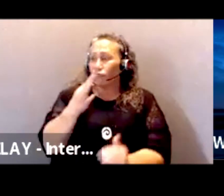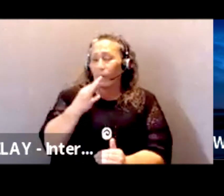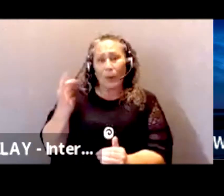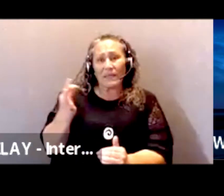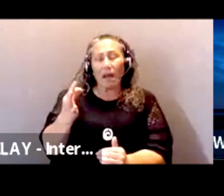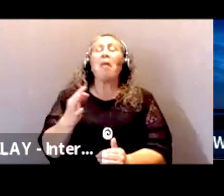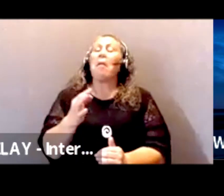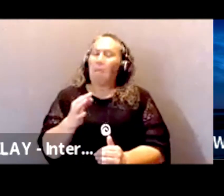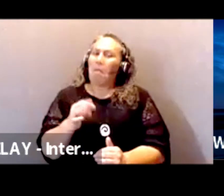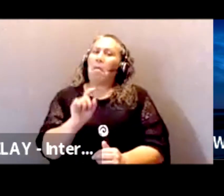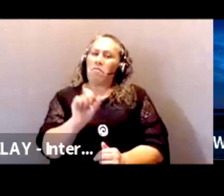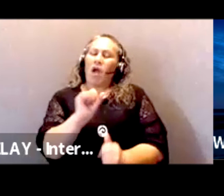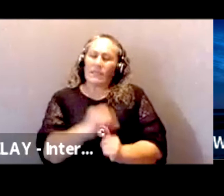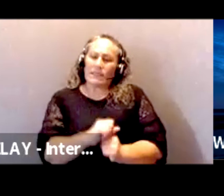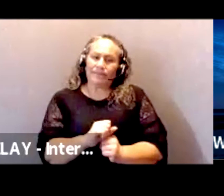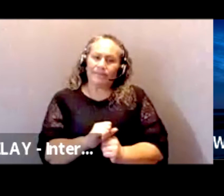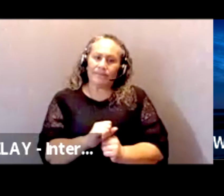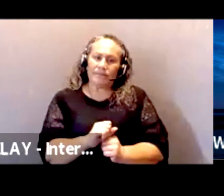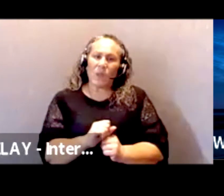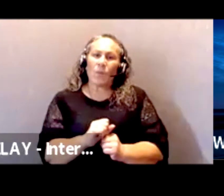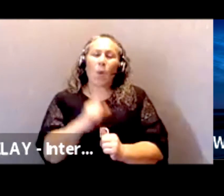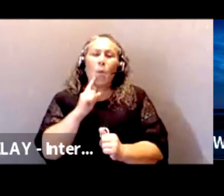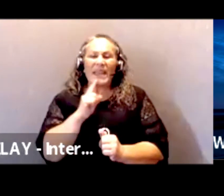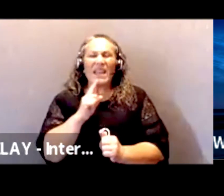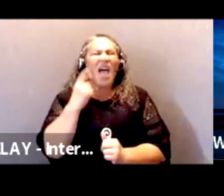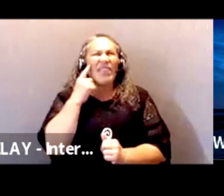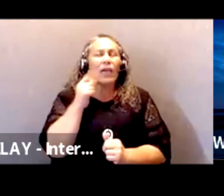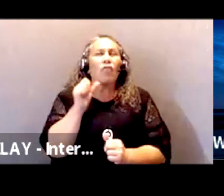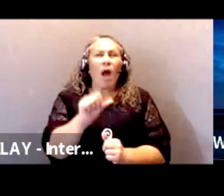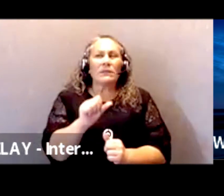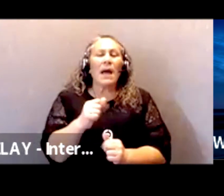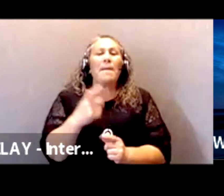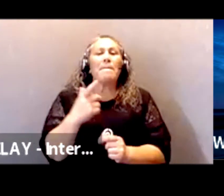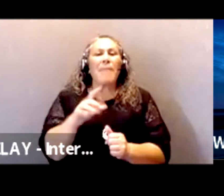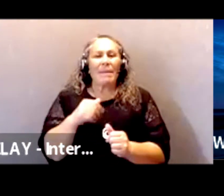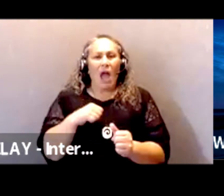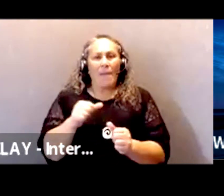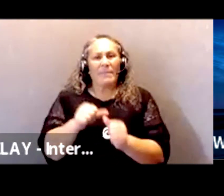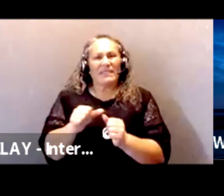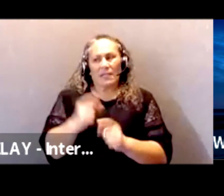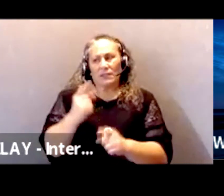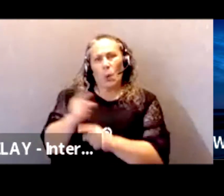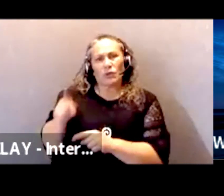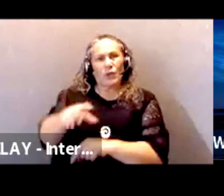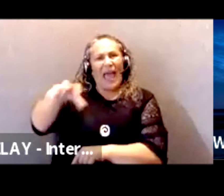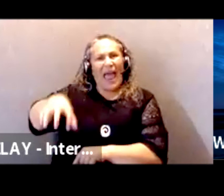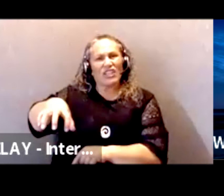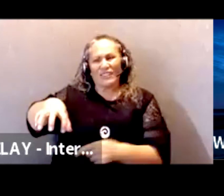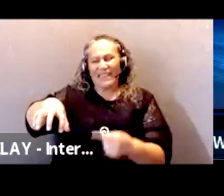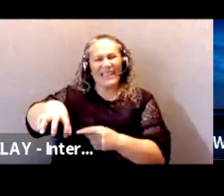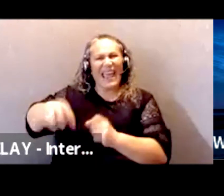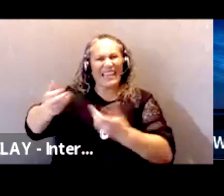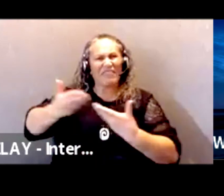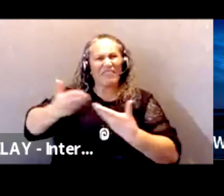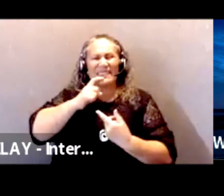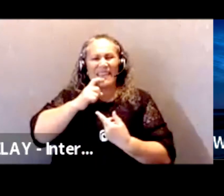that's got to go to maybe the agencies that run these caregiving agencies. Maybe they should put their